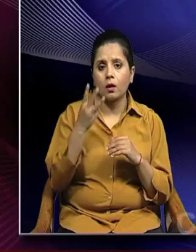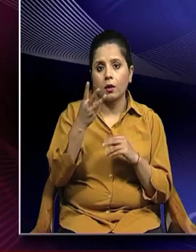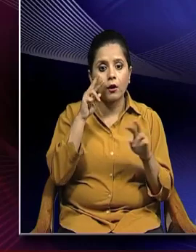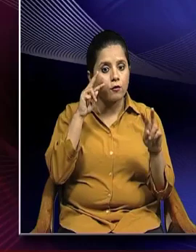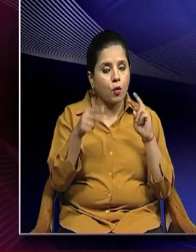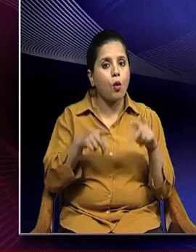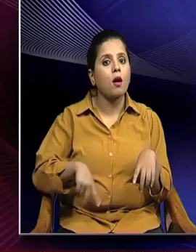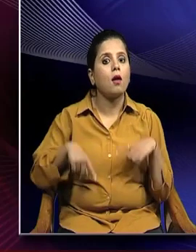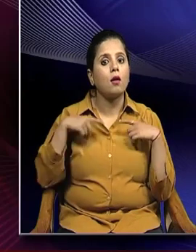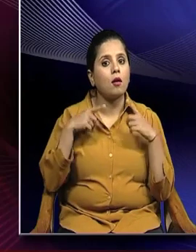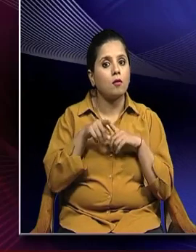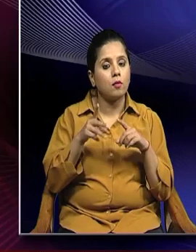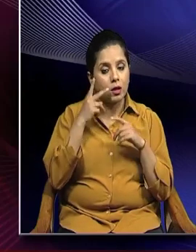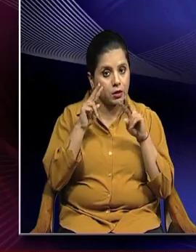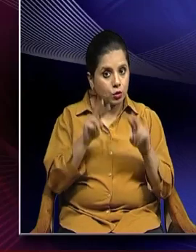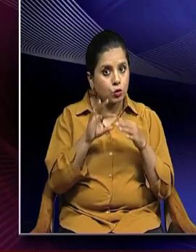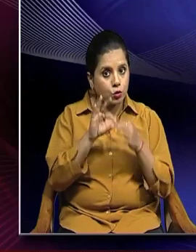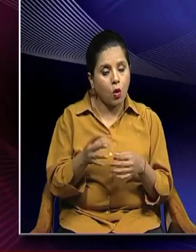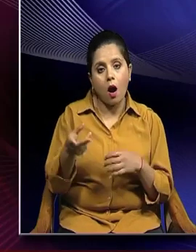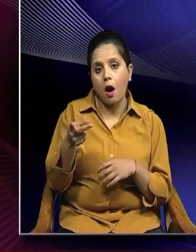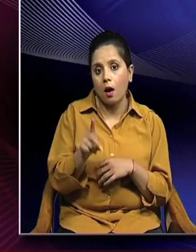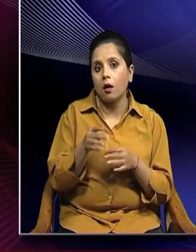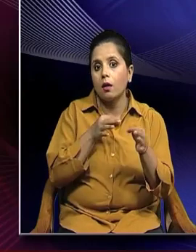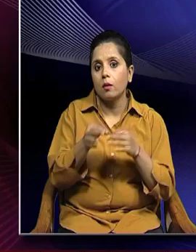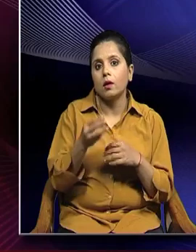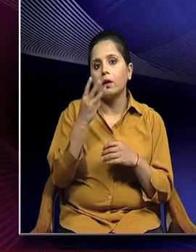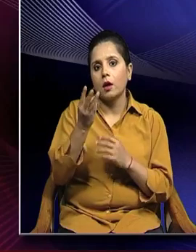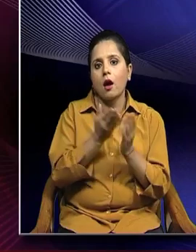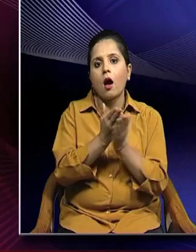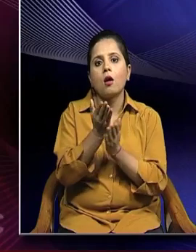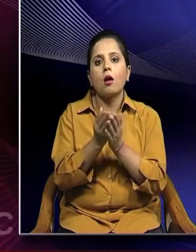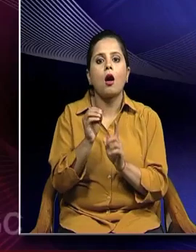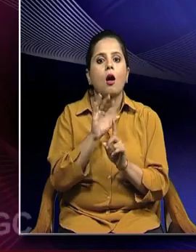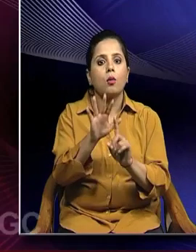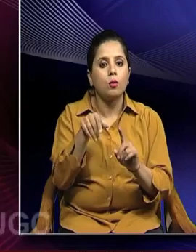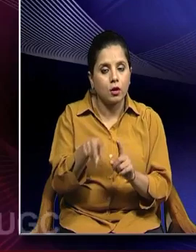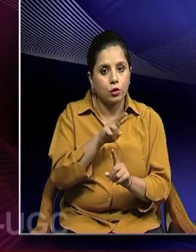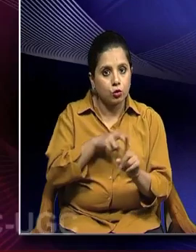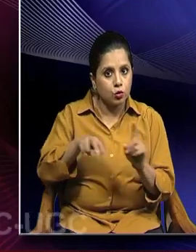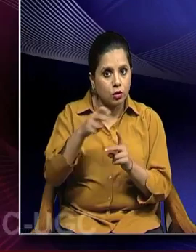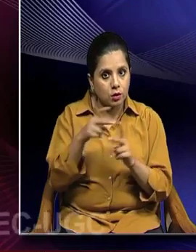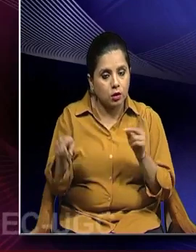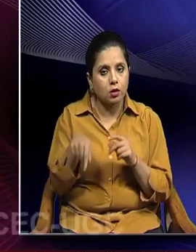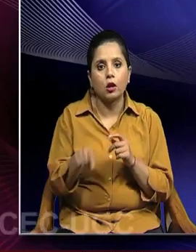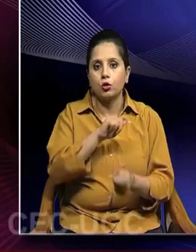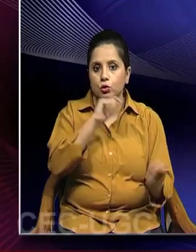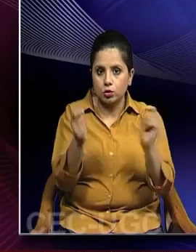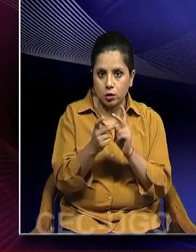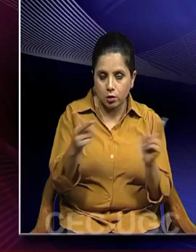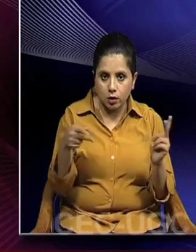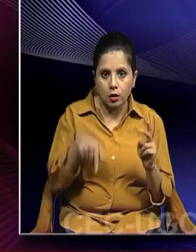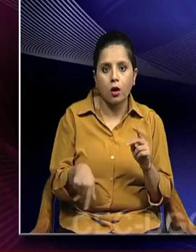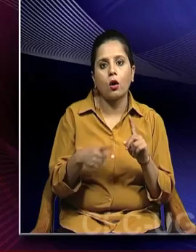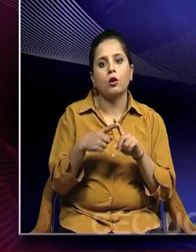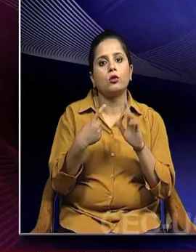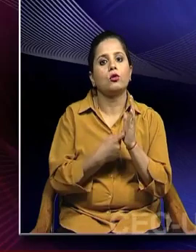of life also correspond to again the 3 approaches, that is transactional, transformational and